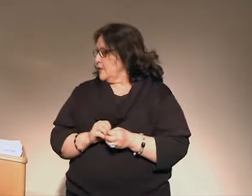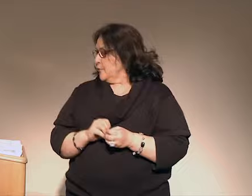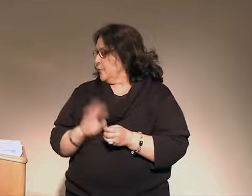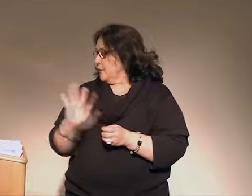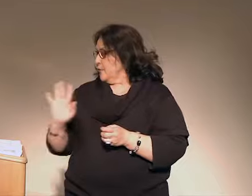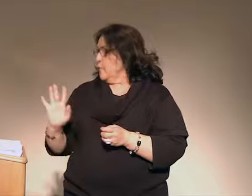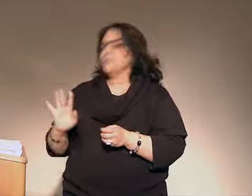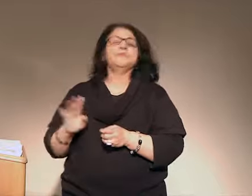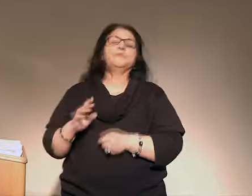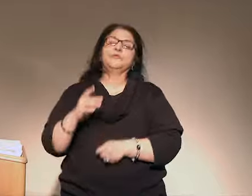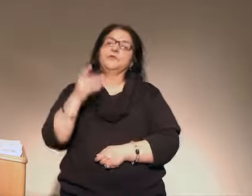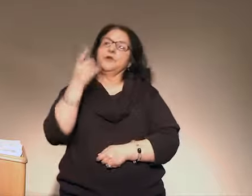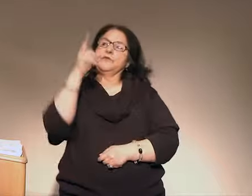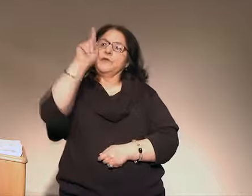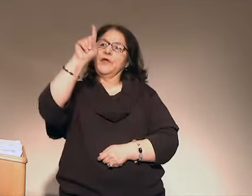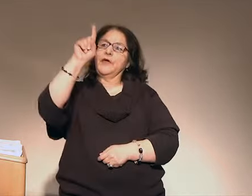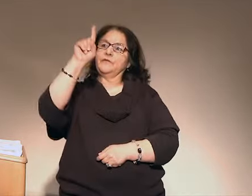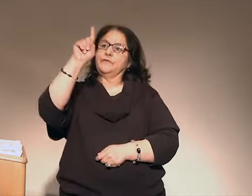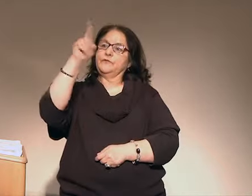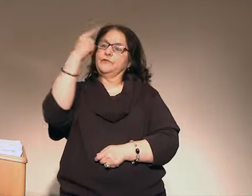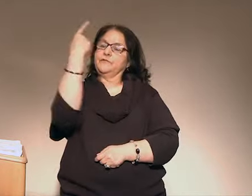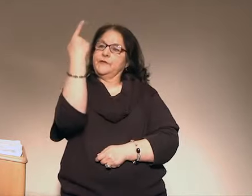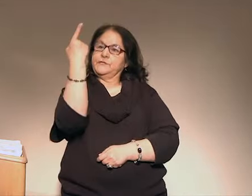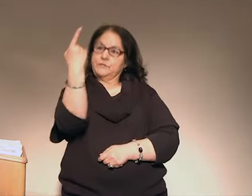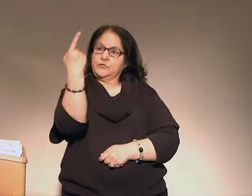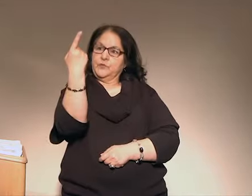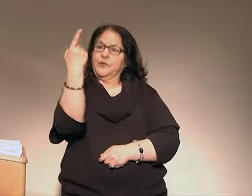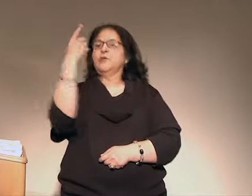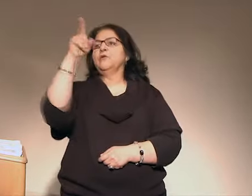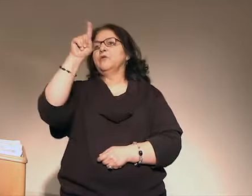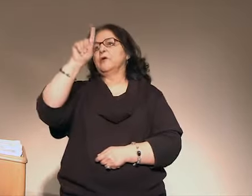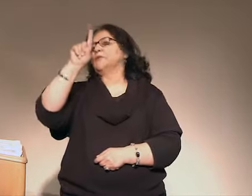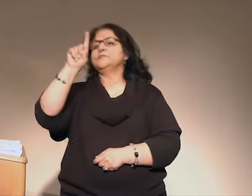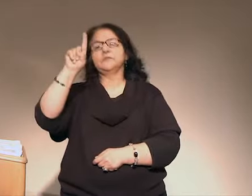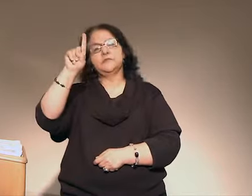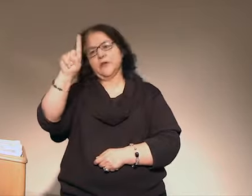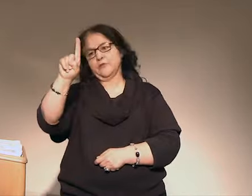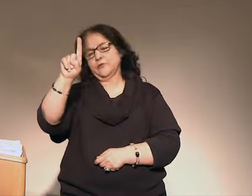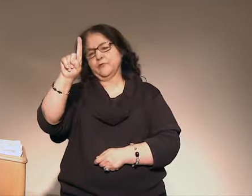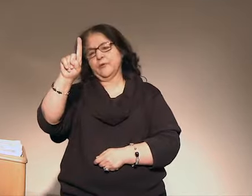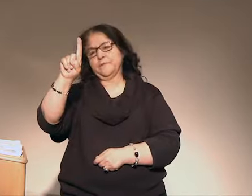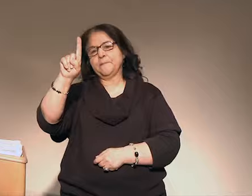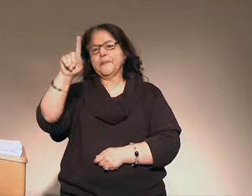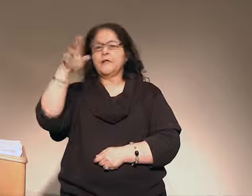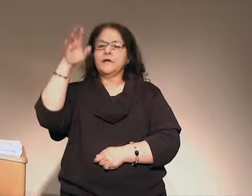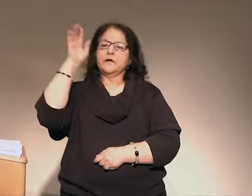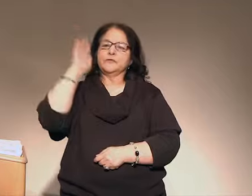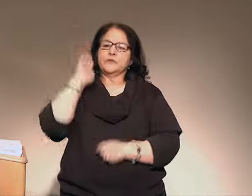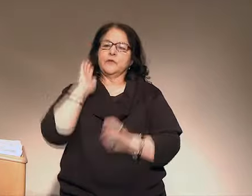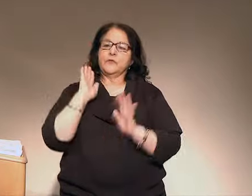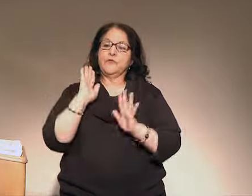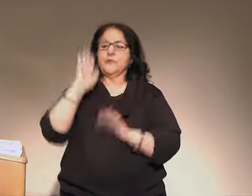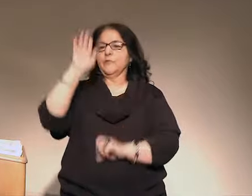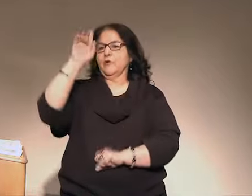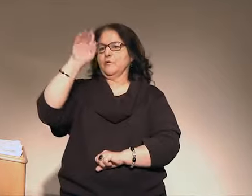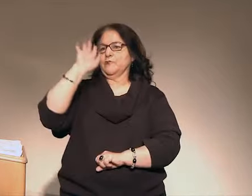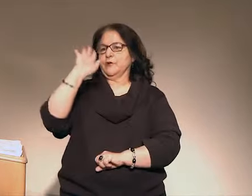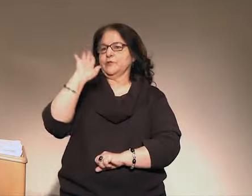The way they form them in the book, you can face it this way, and I've seen it the other way. So I will form them all at this